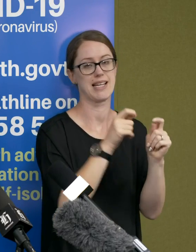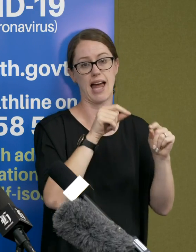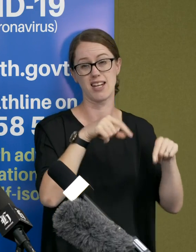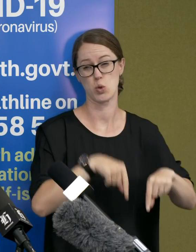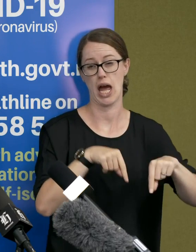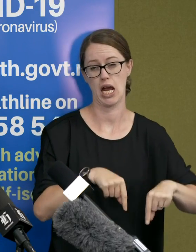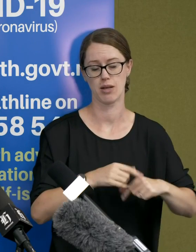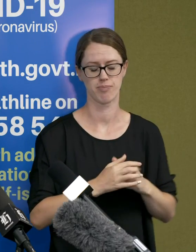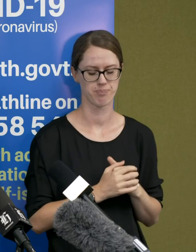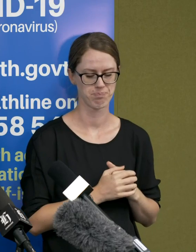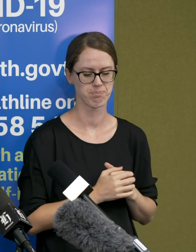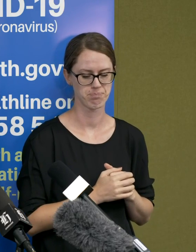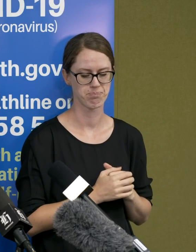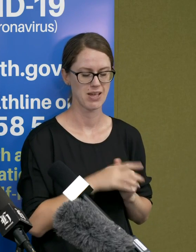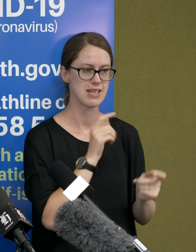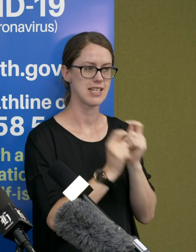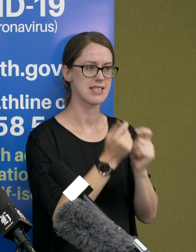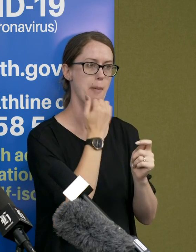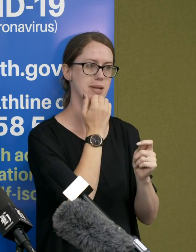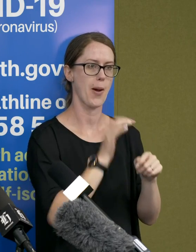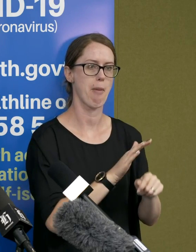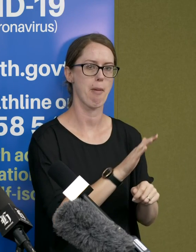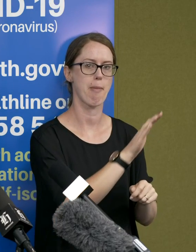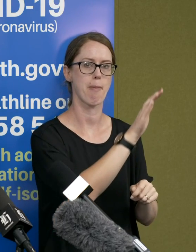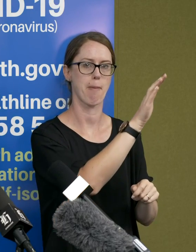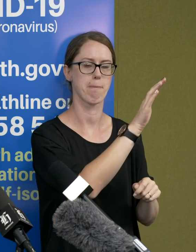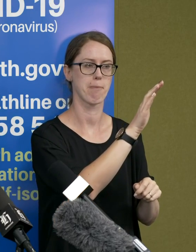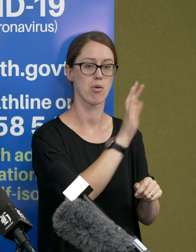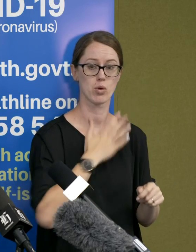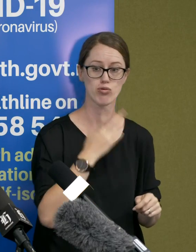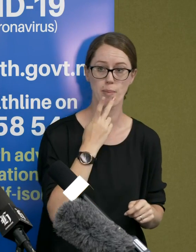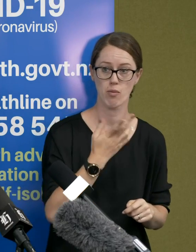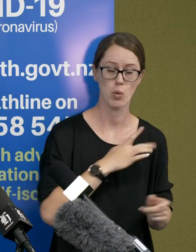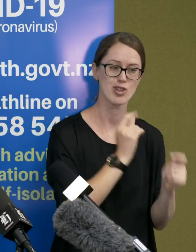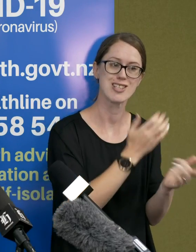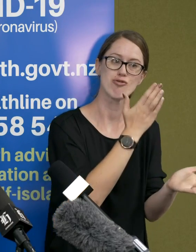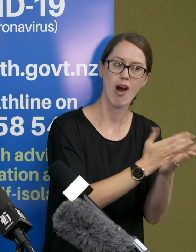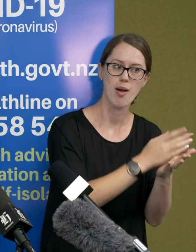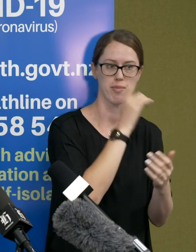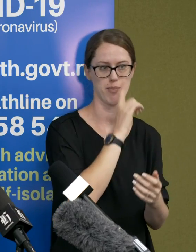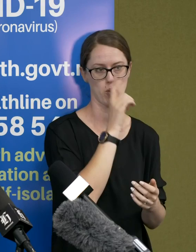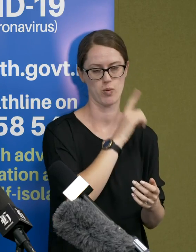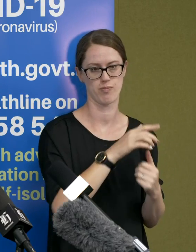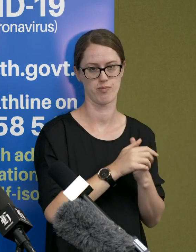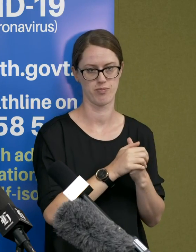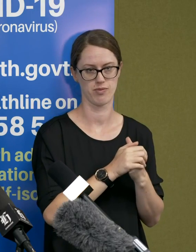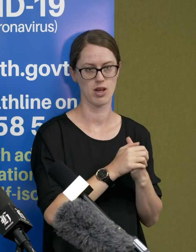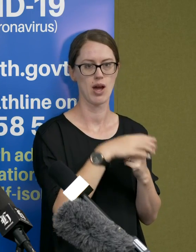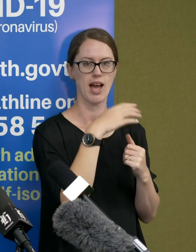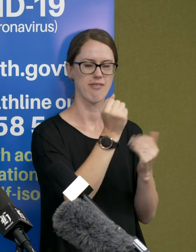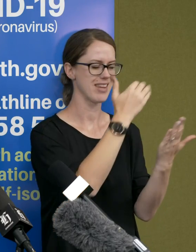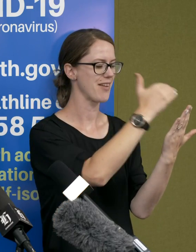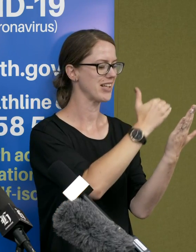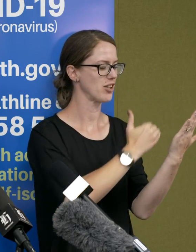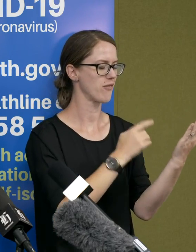conducted today. So we're seeing that testing increase. Just to reiterate, we want to test the right people, and the case definition is very